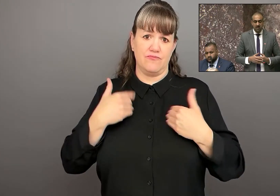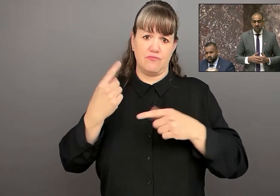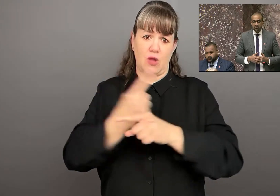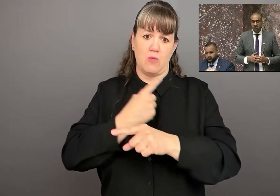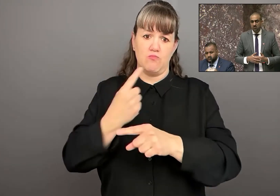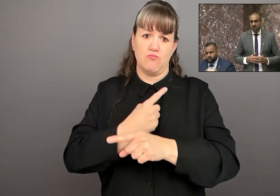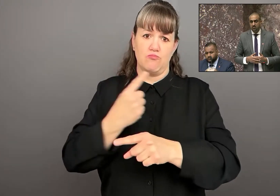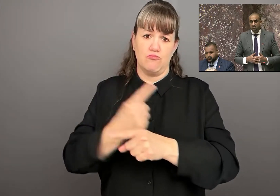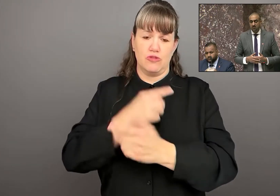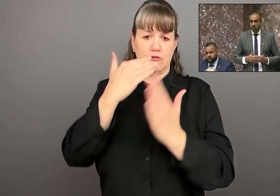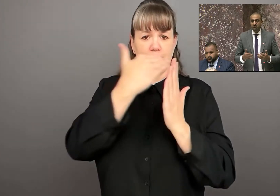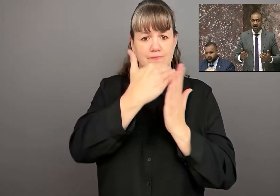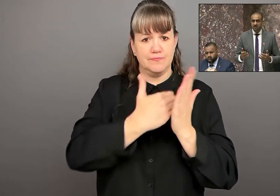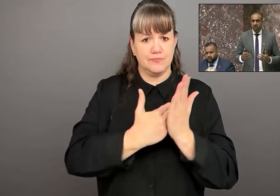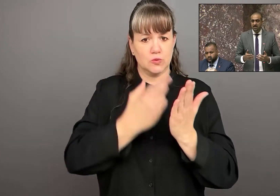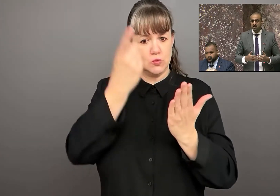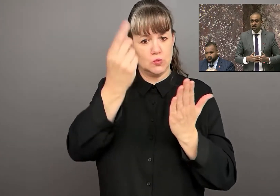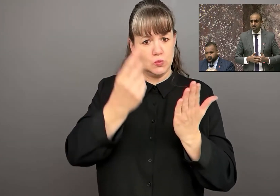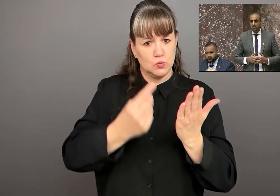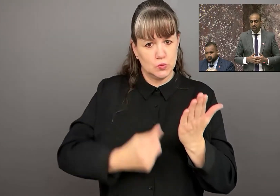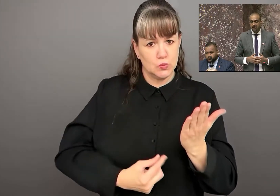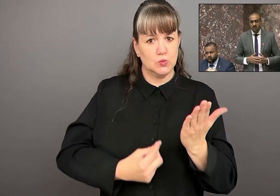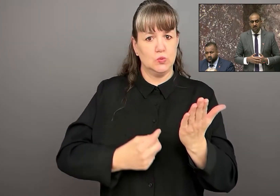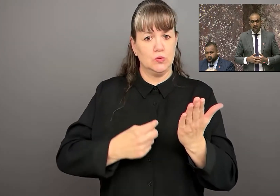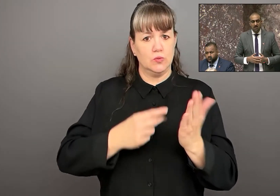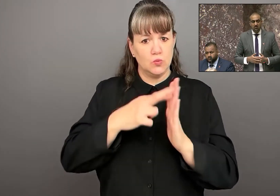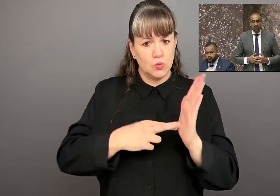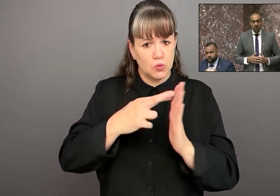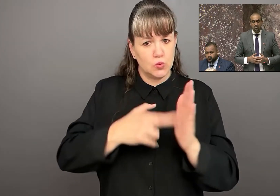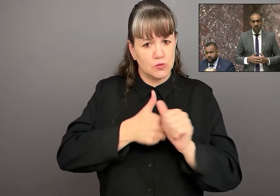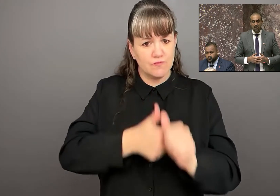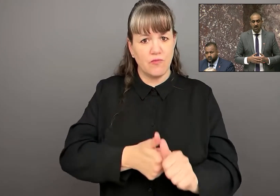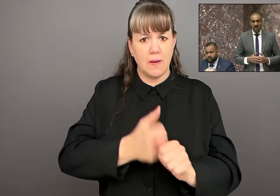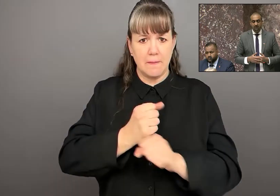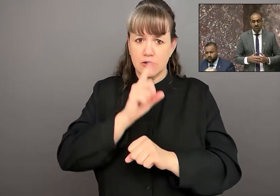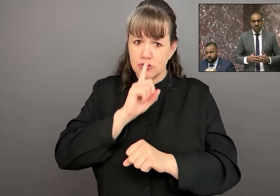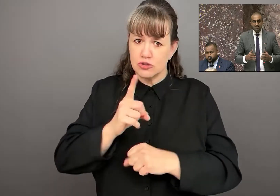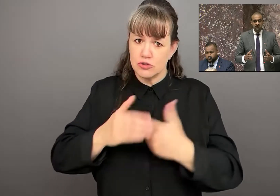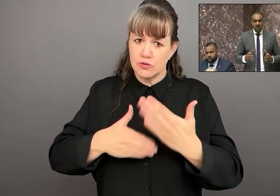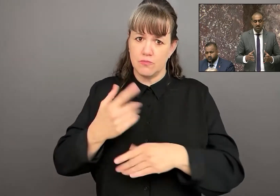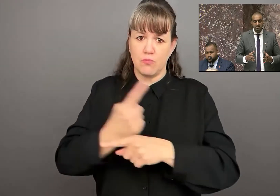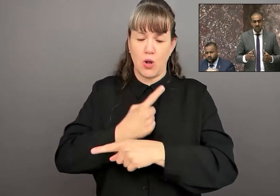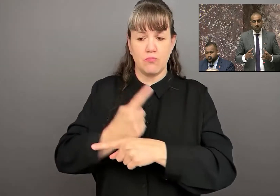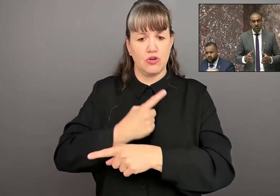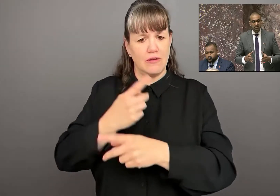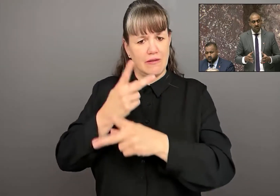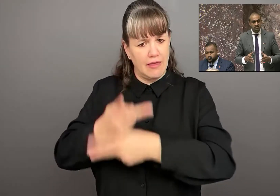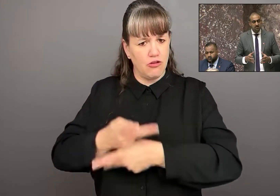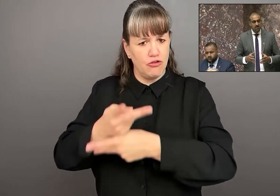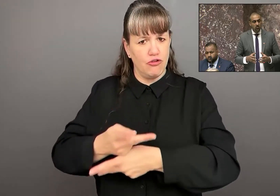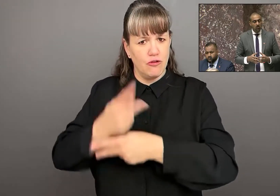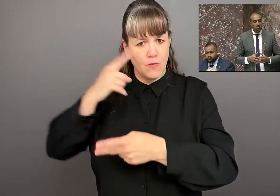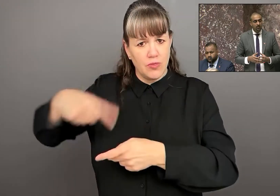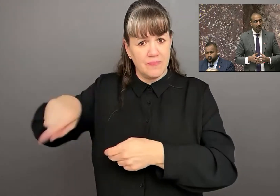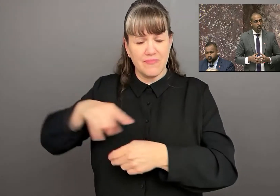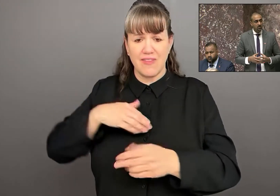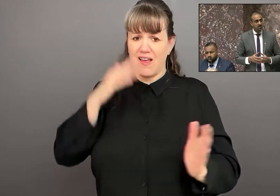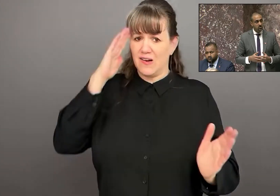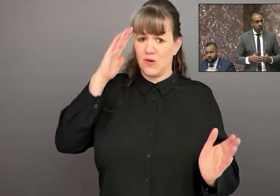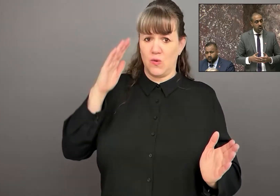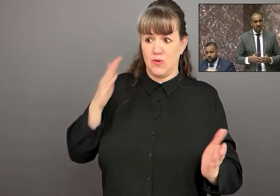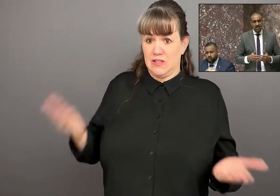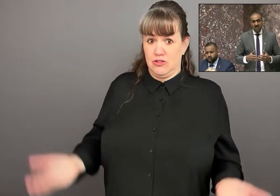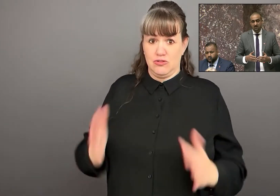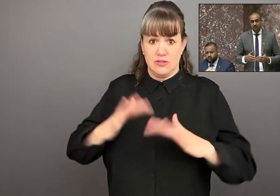Speaker, I can share with the member that we've had debates in this building around having safe spaces in buildings where people